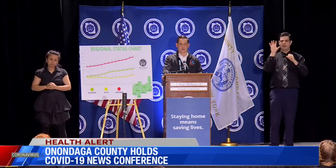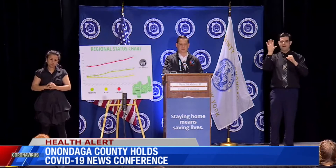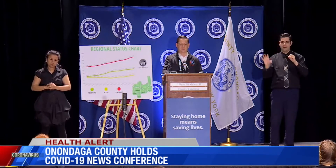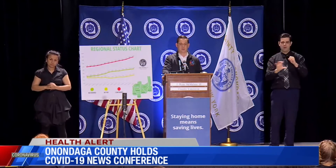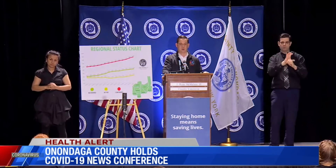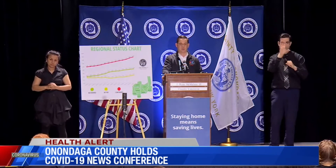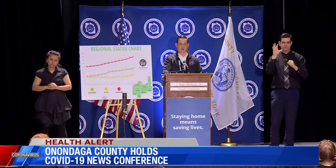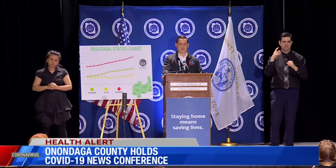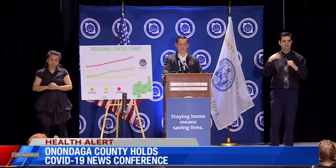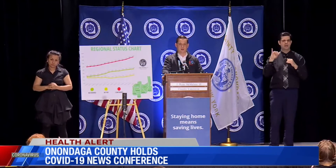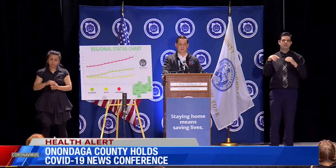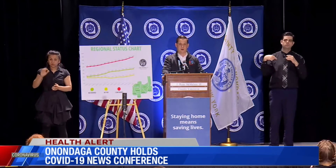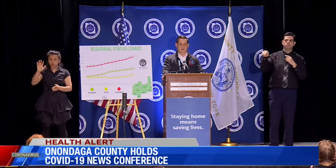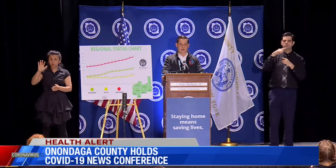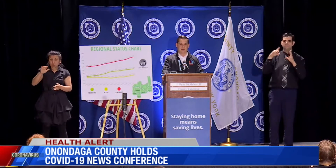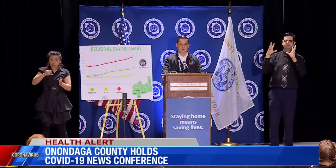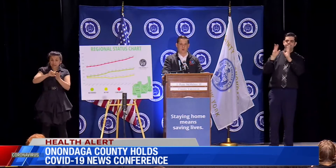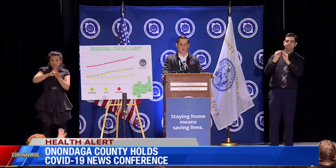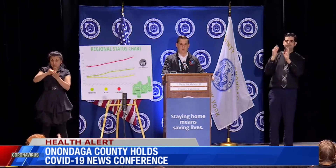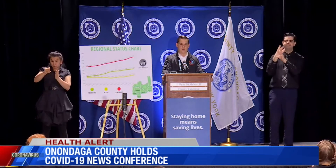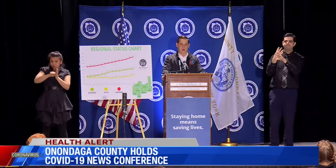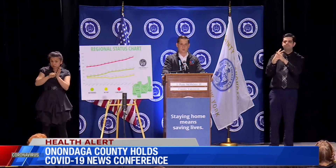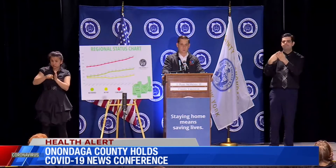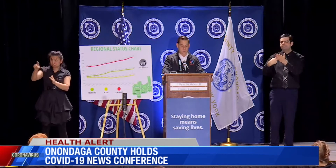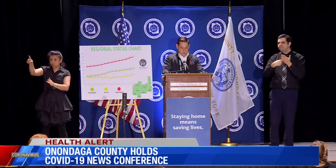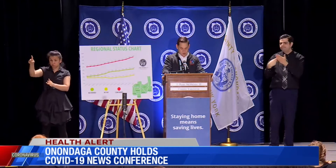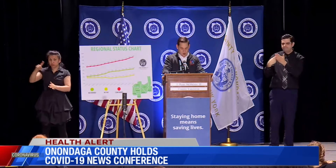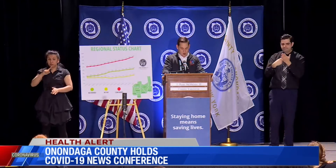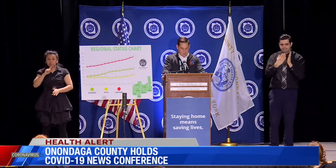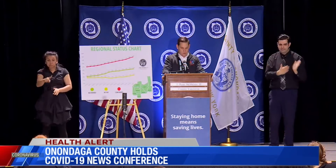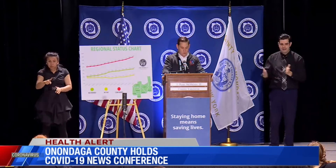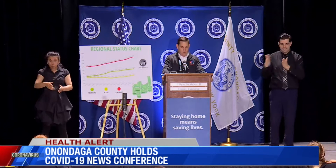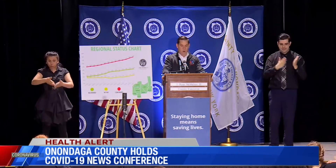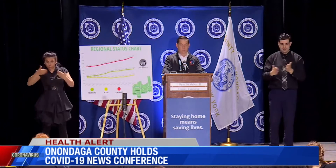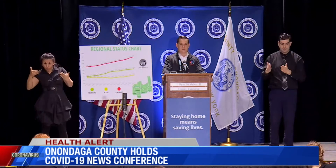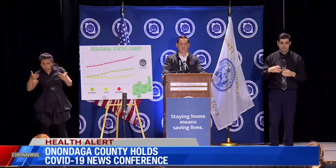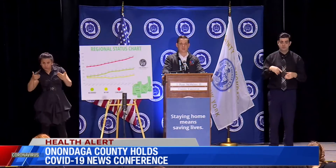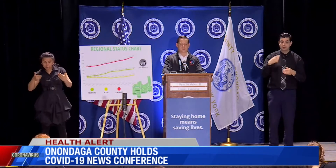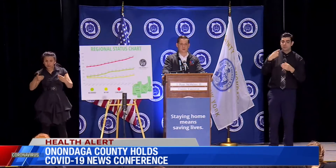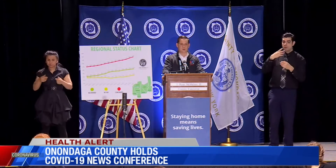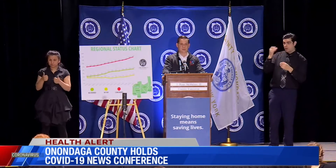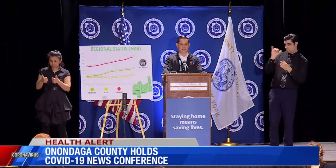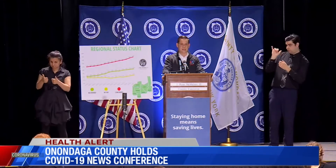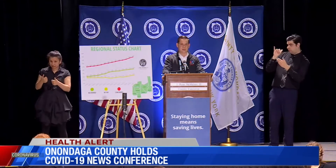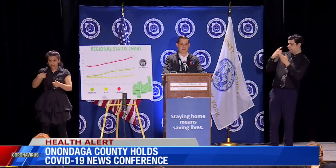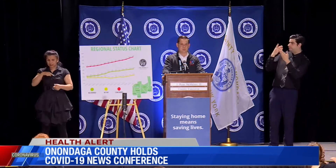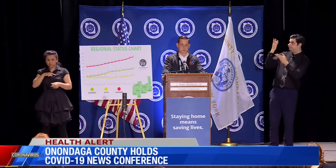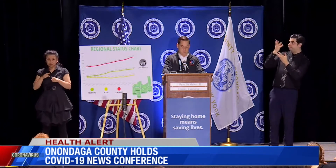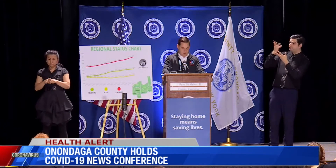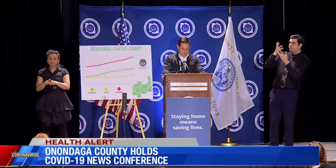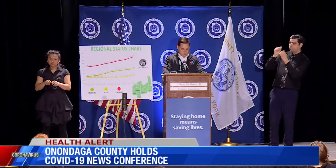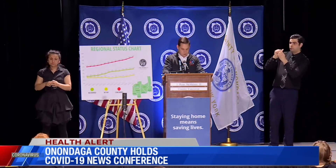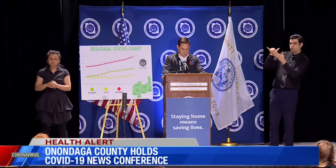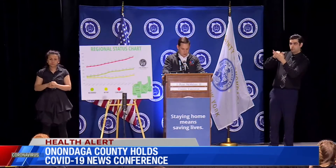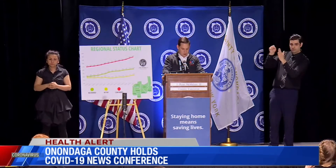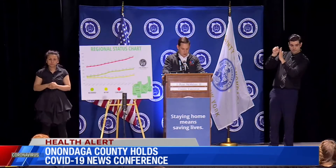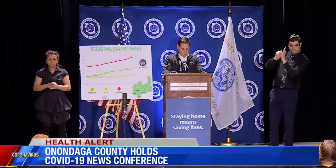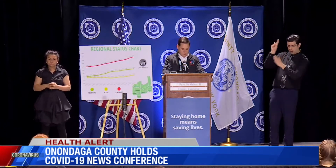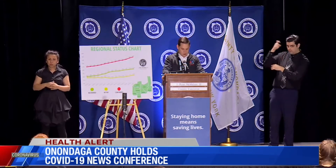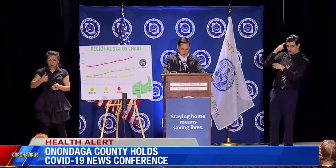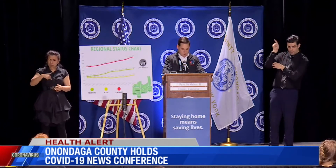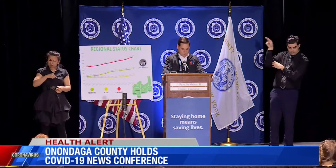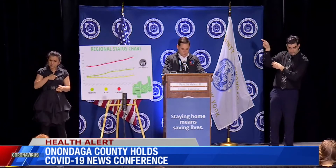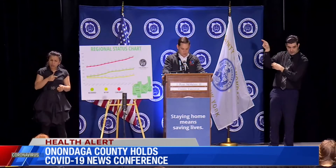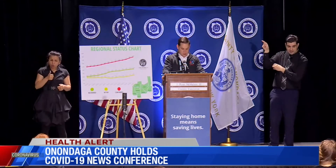the metrics that have been put in place by the state for a restart. We are well positioned to lead in this